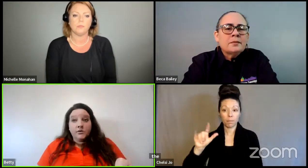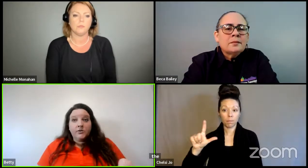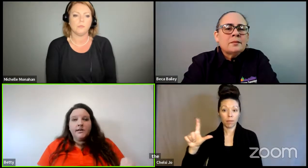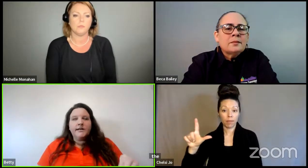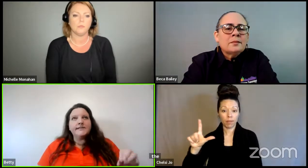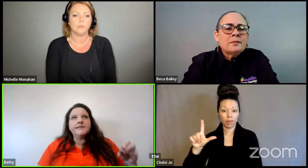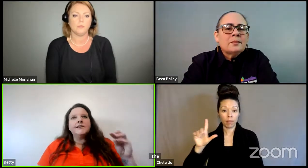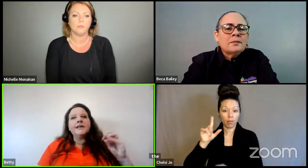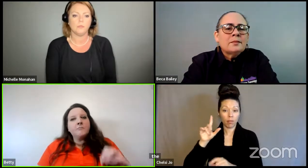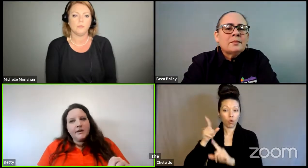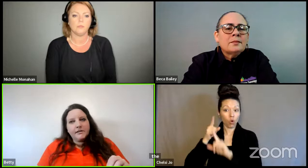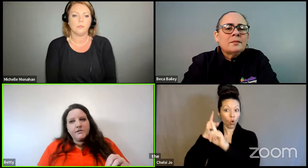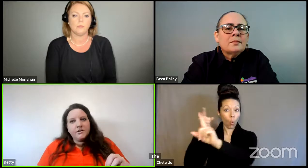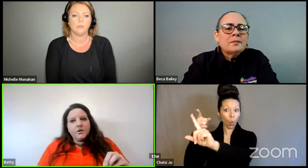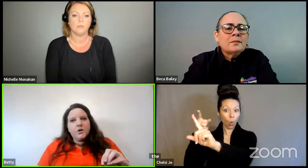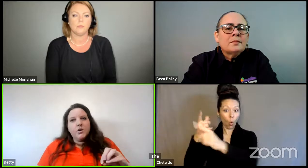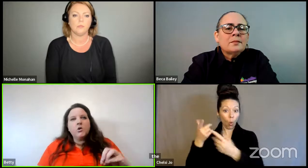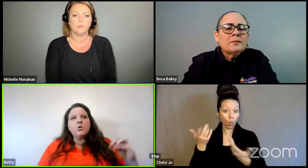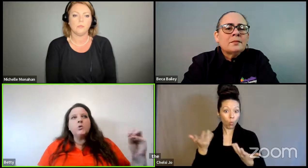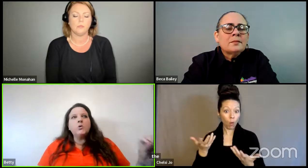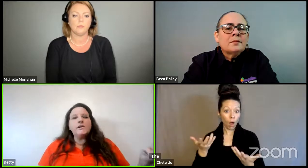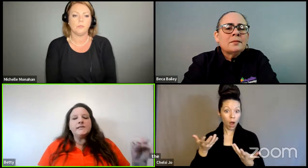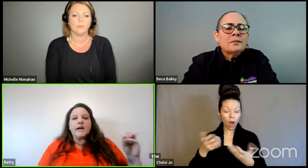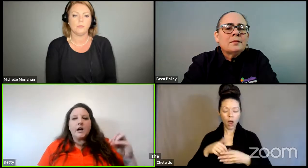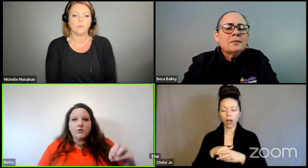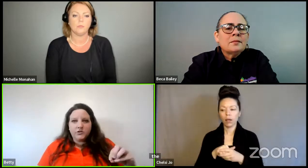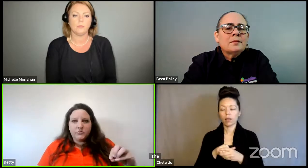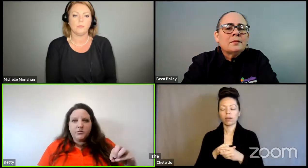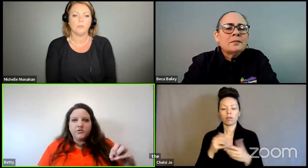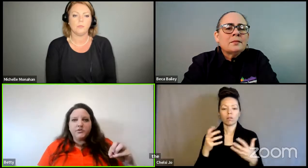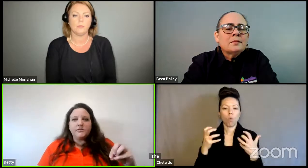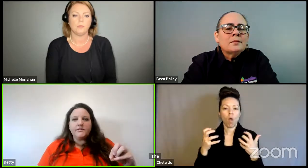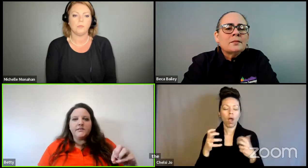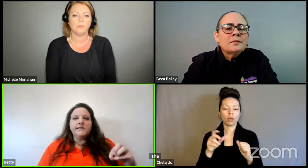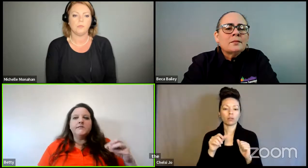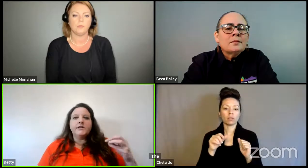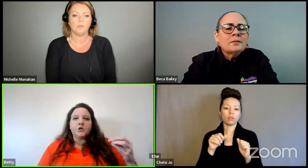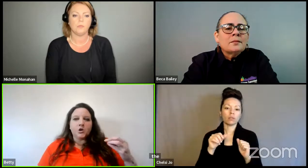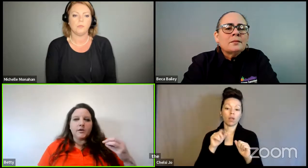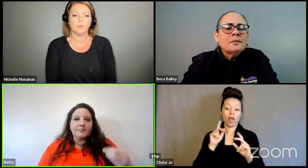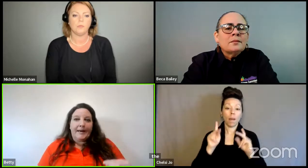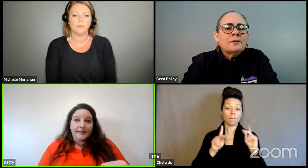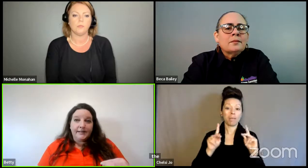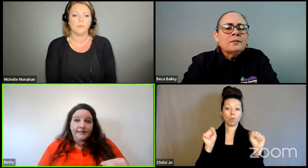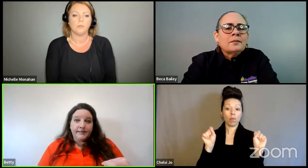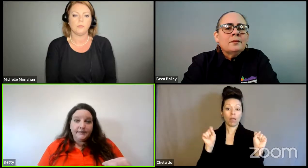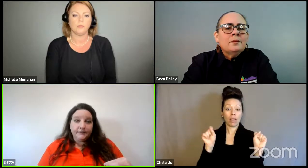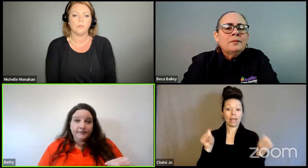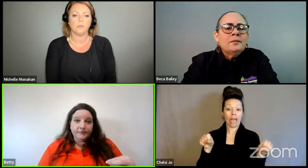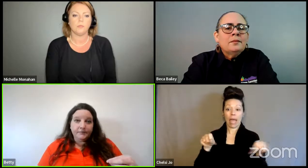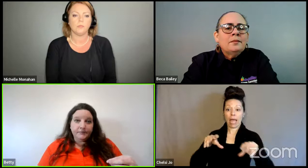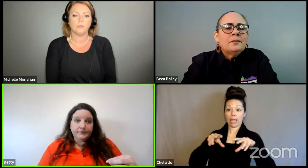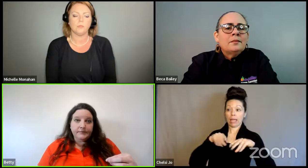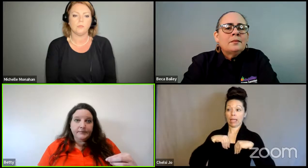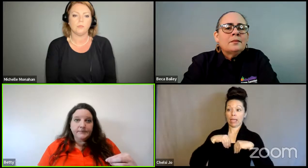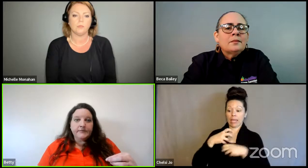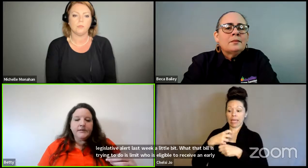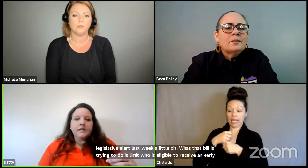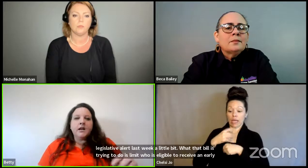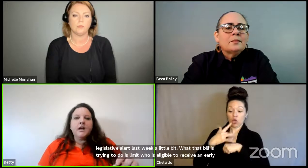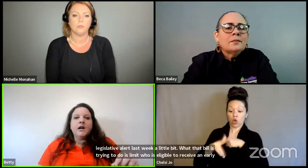to do is limit who is eligible to receive an early ballot.